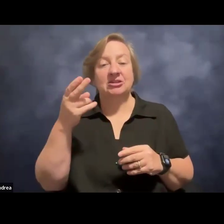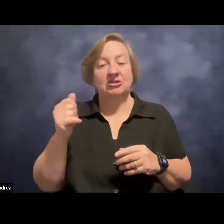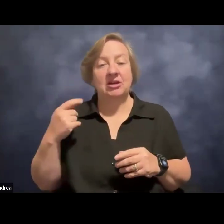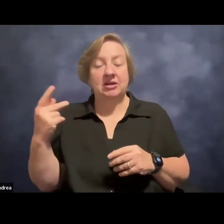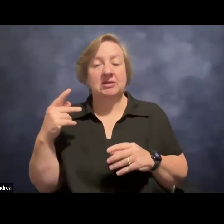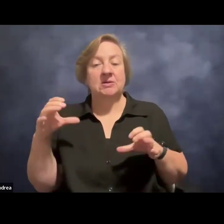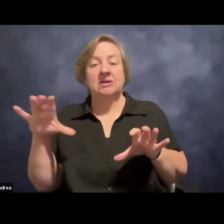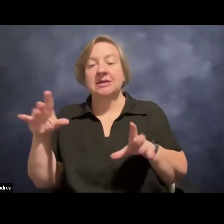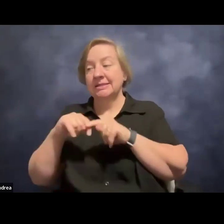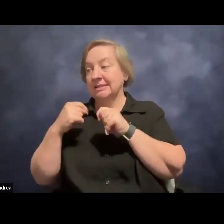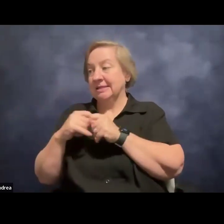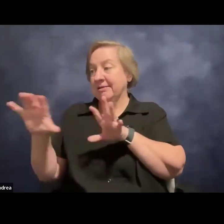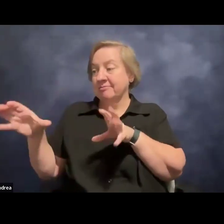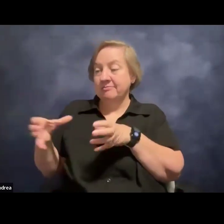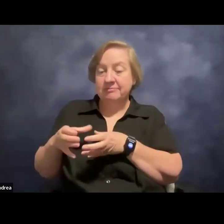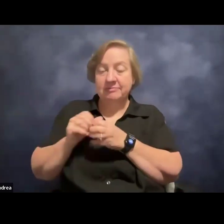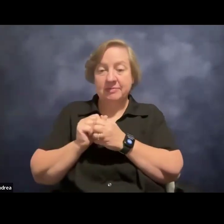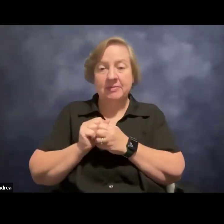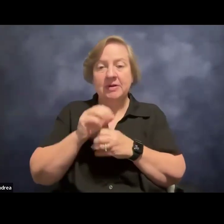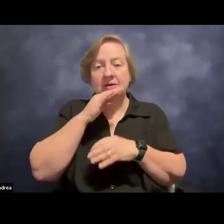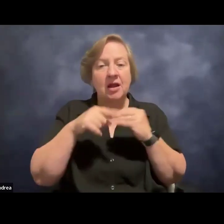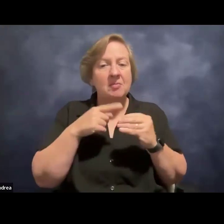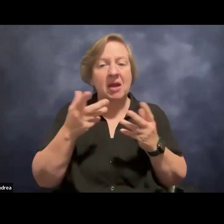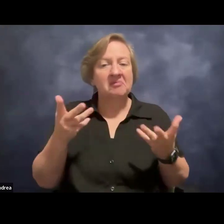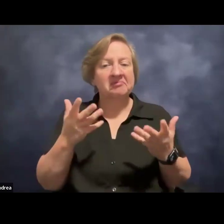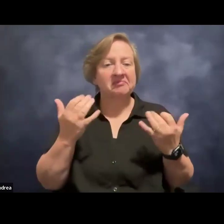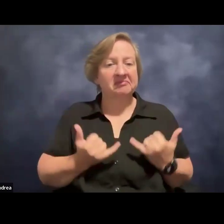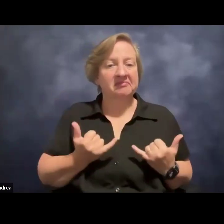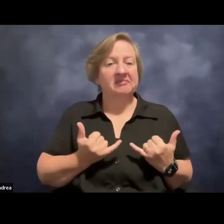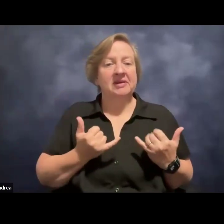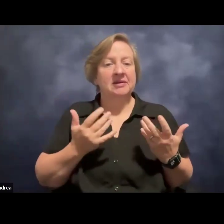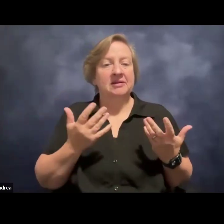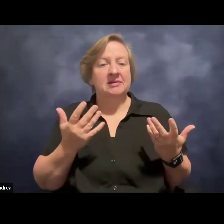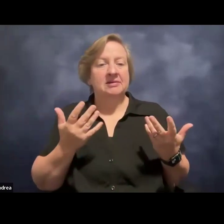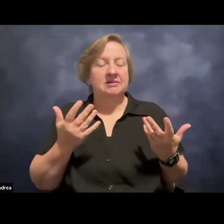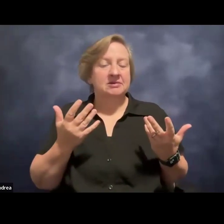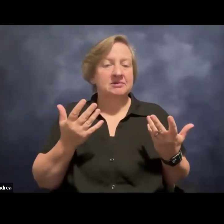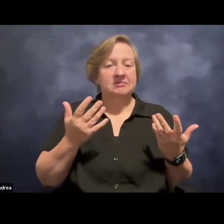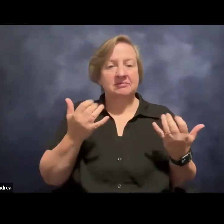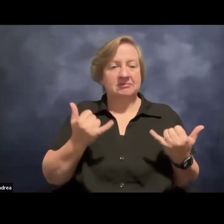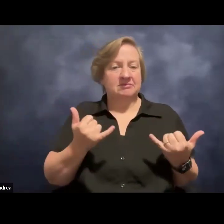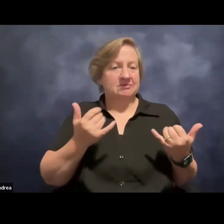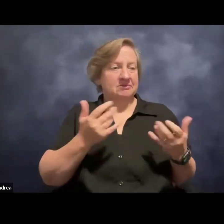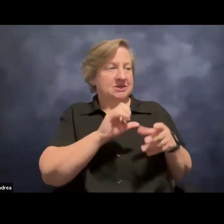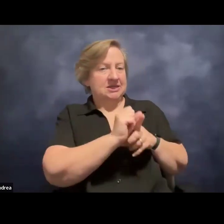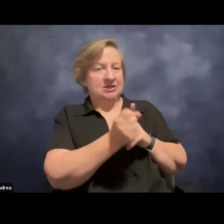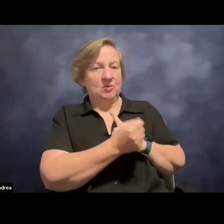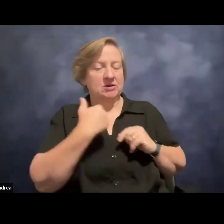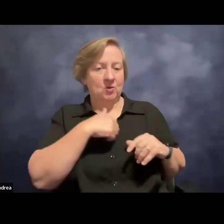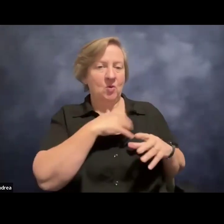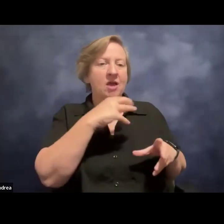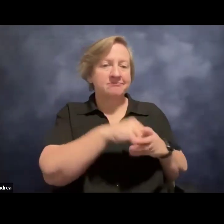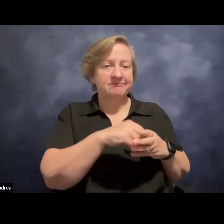teams together to kind of talk about where our existing spaces we have. There's a lot of other spaces, especially where healthcare authority is